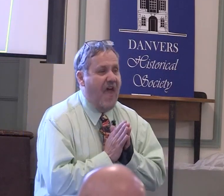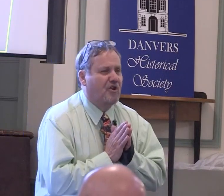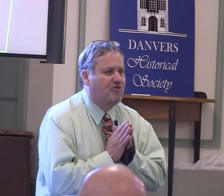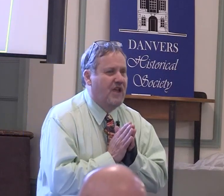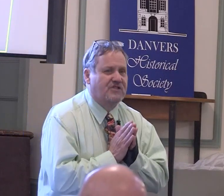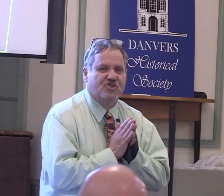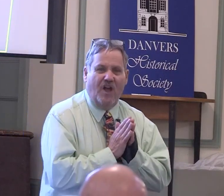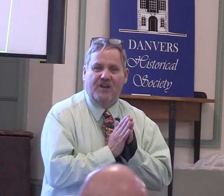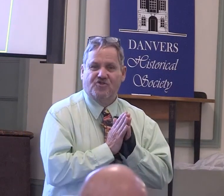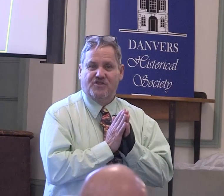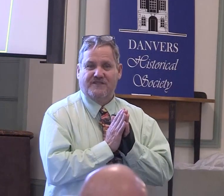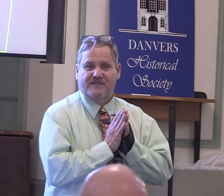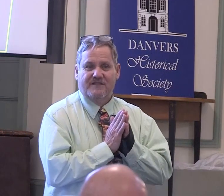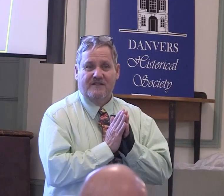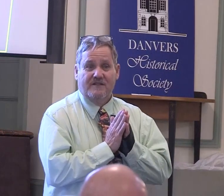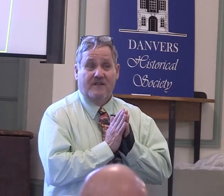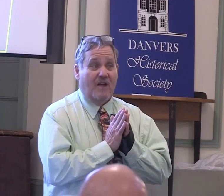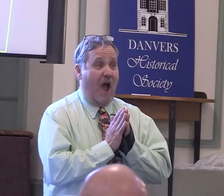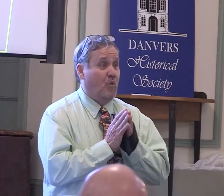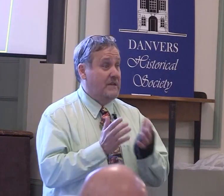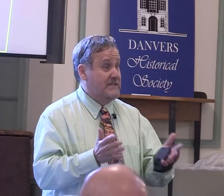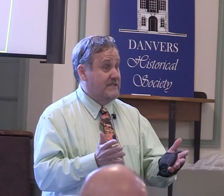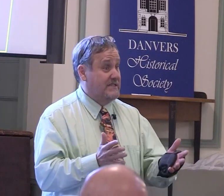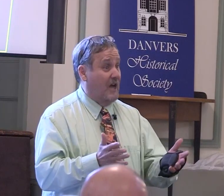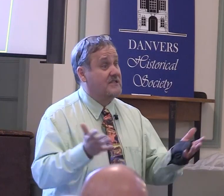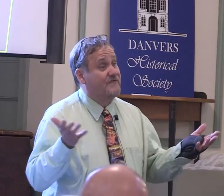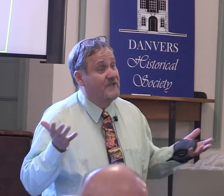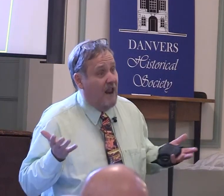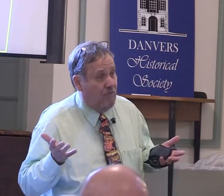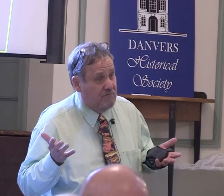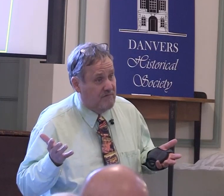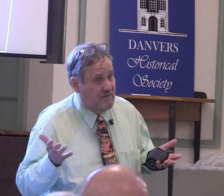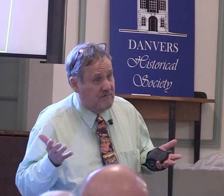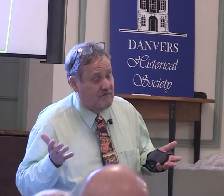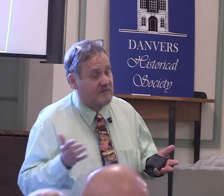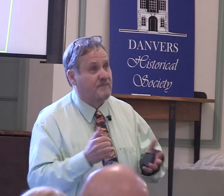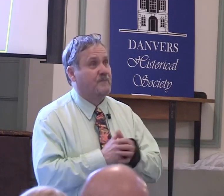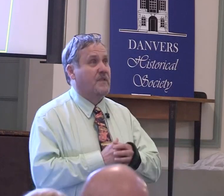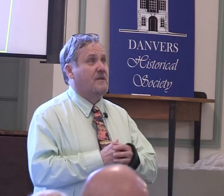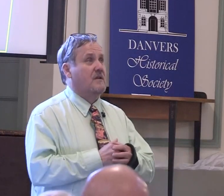Now, with that, it creates challenges. Our needs are different now.